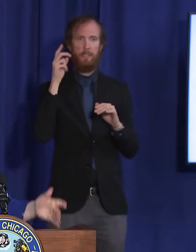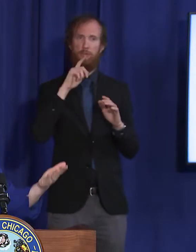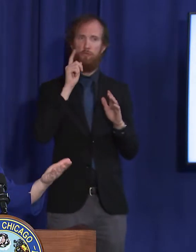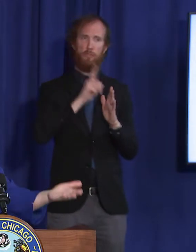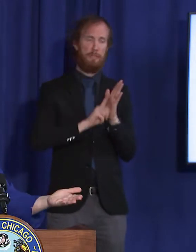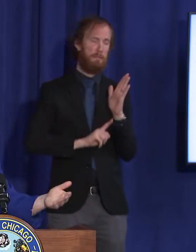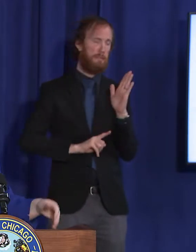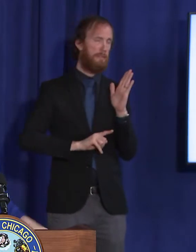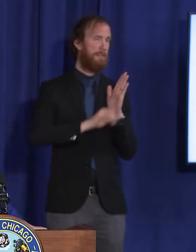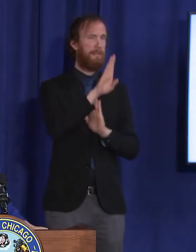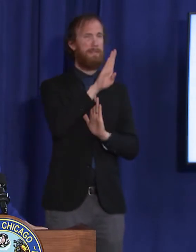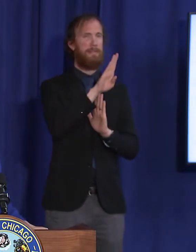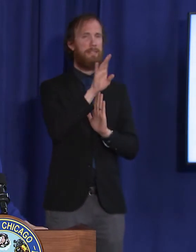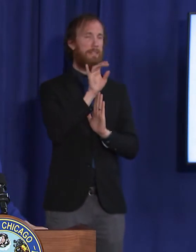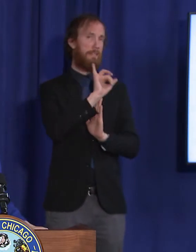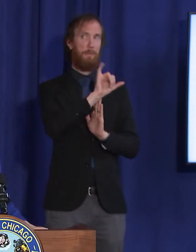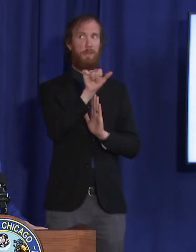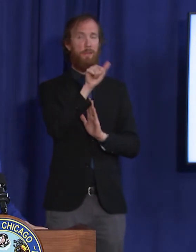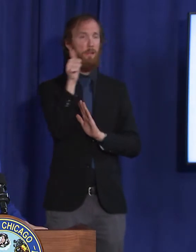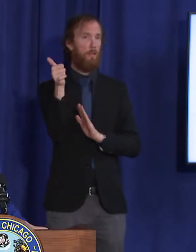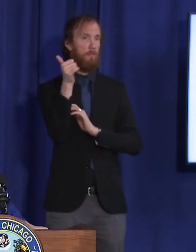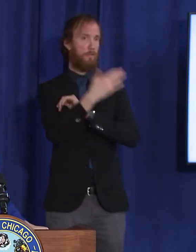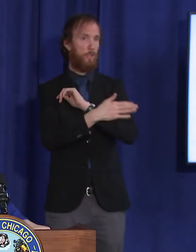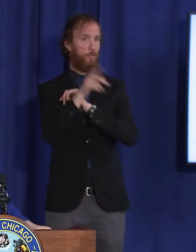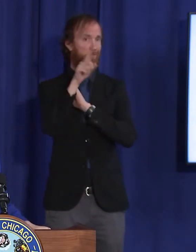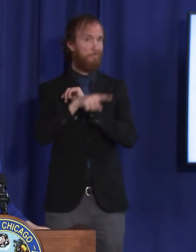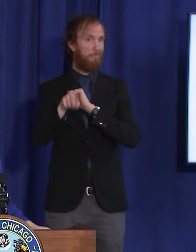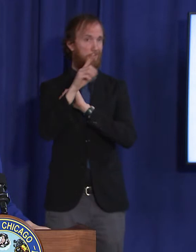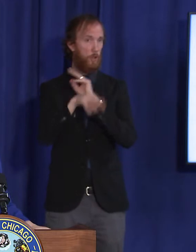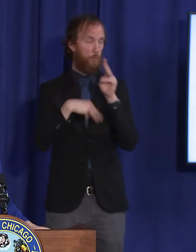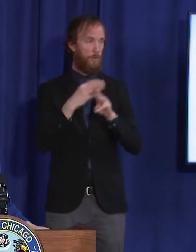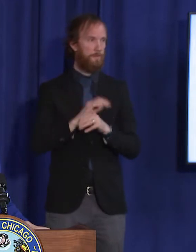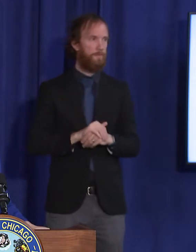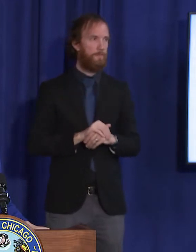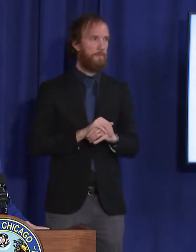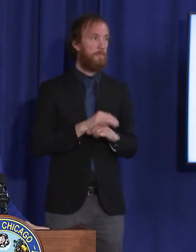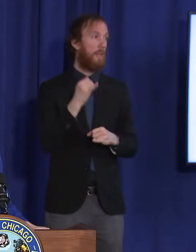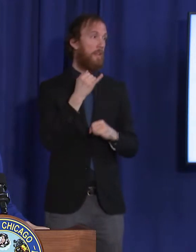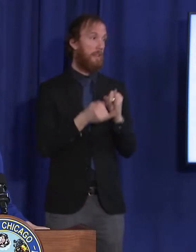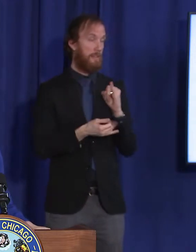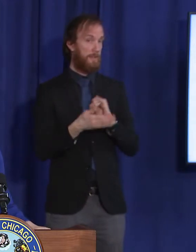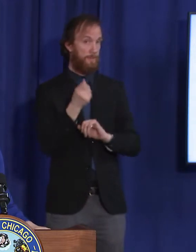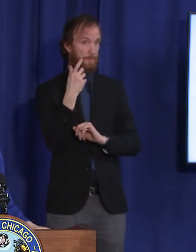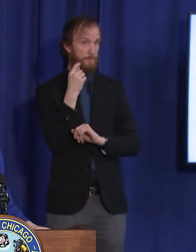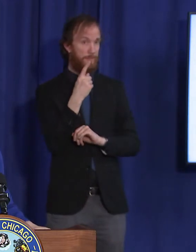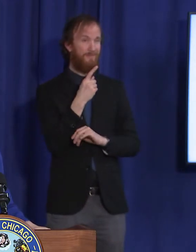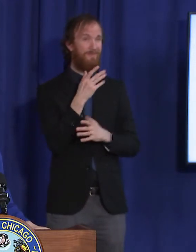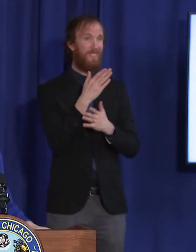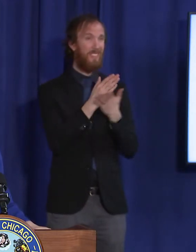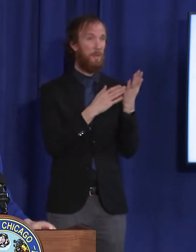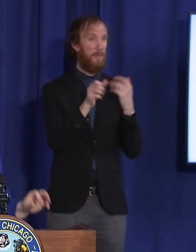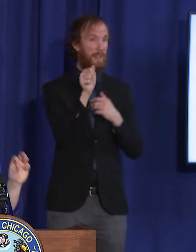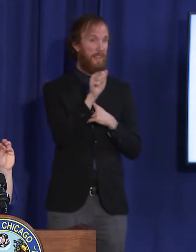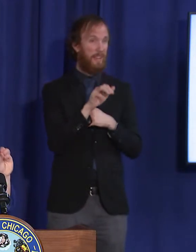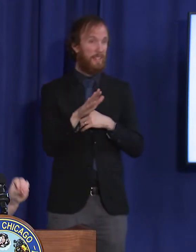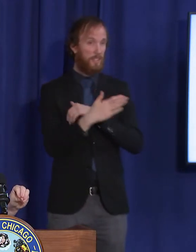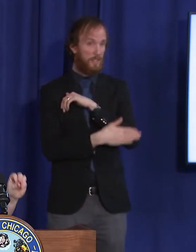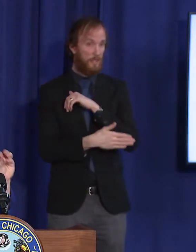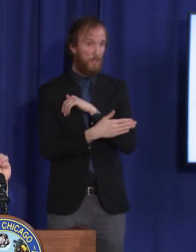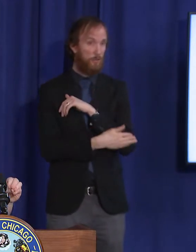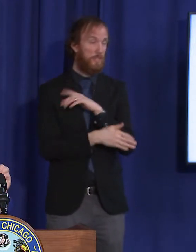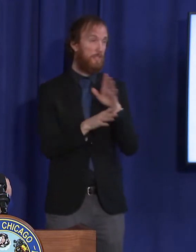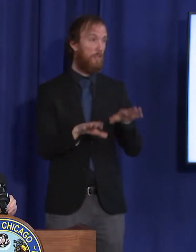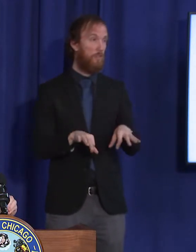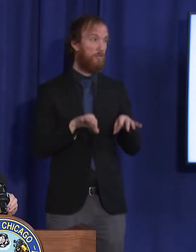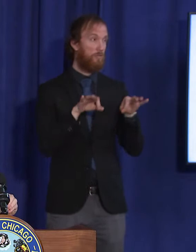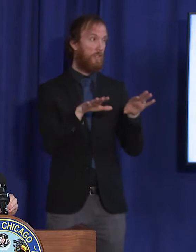in some other parts of the world. The last thing I would say is that there were a number of countries, particularly some of the Asian countries, Australia, that were